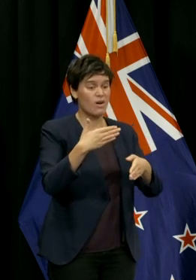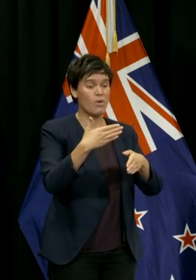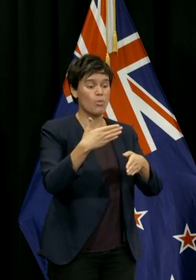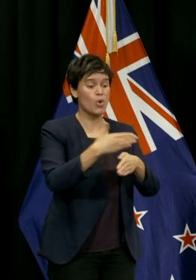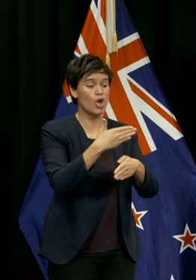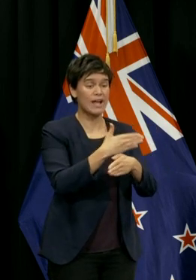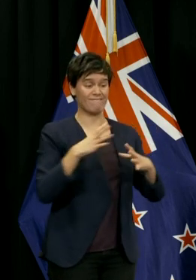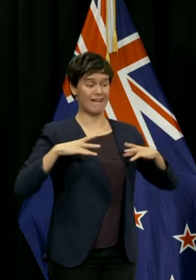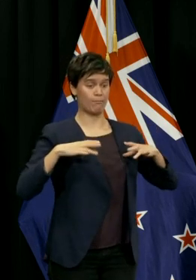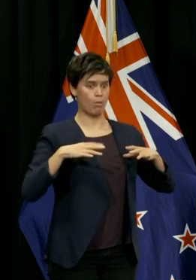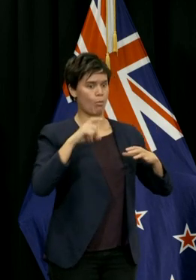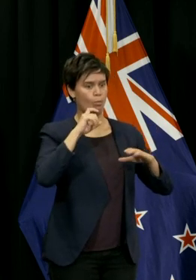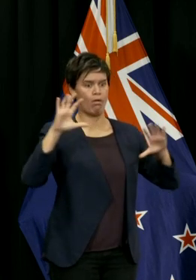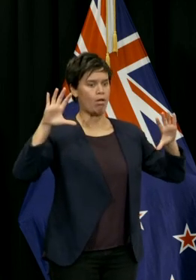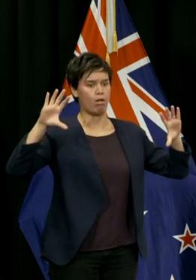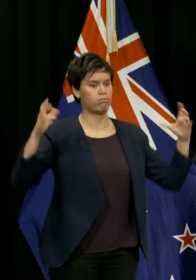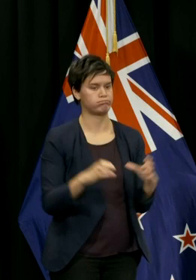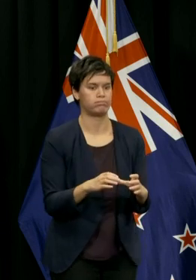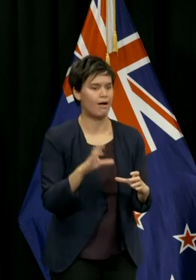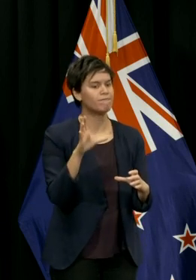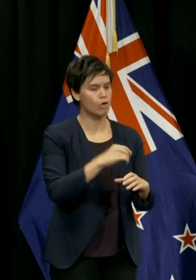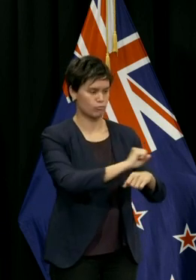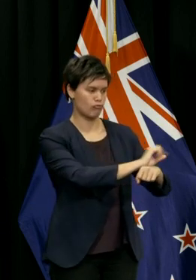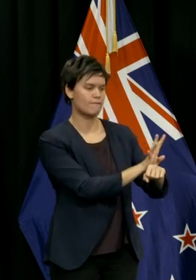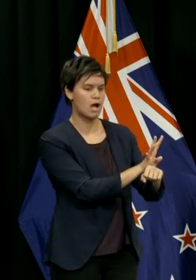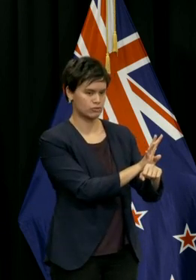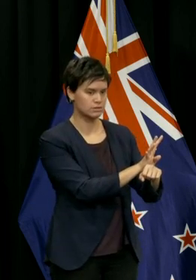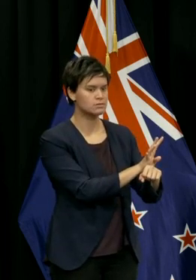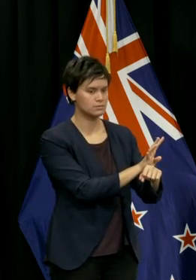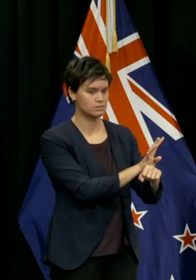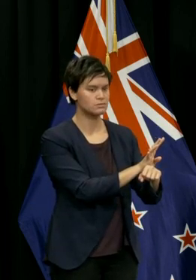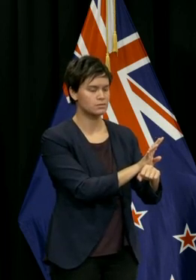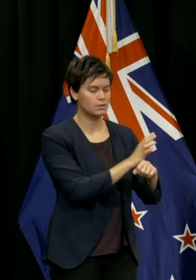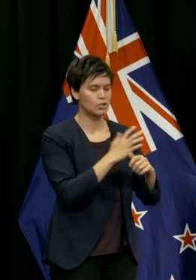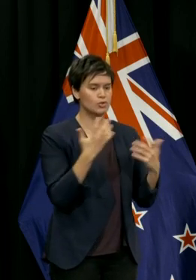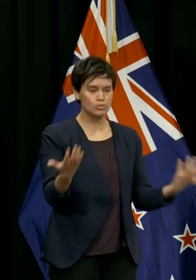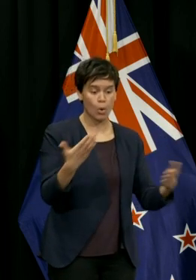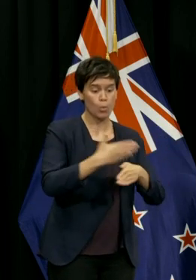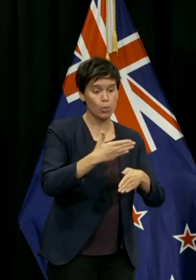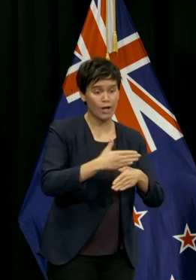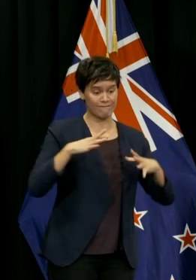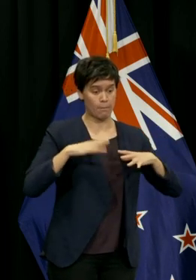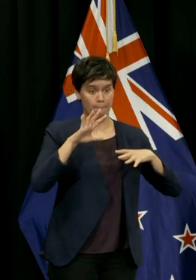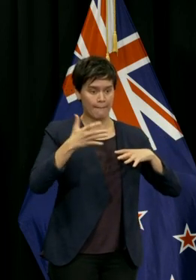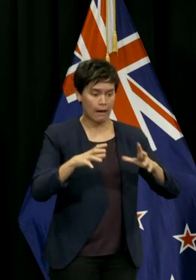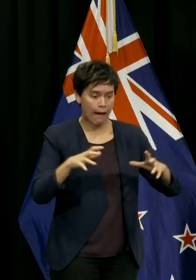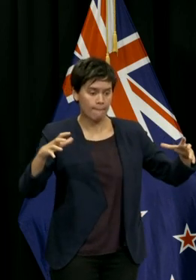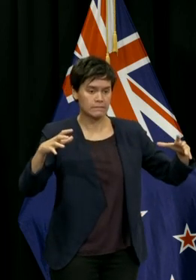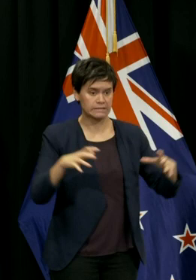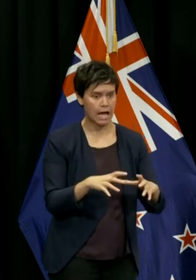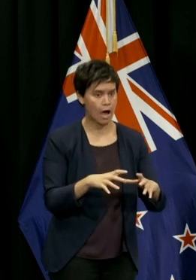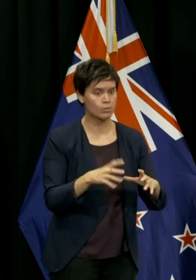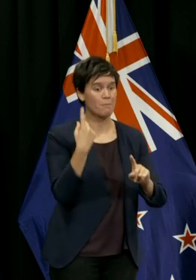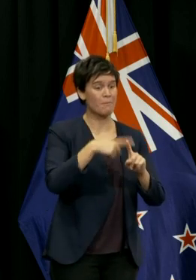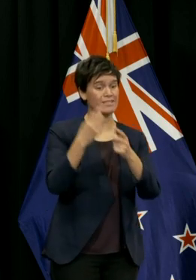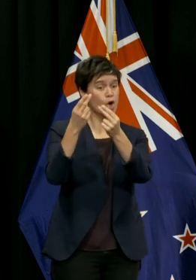either caused by COVID-19 itself and the fact that levels may go up and down, and from the overall economic impact.